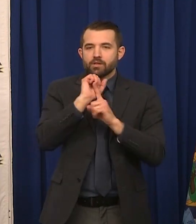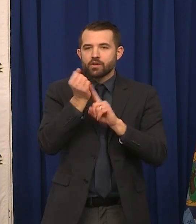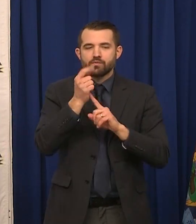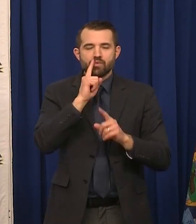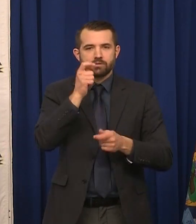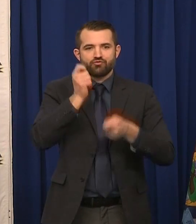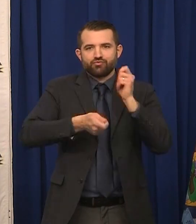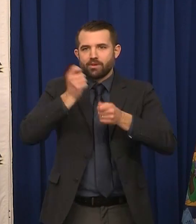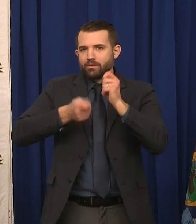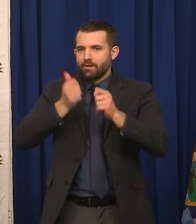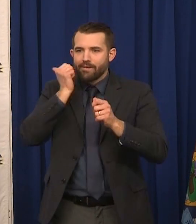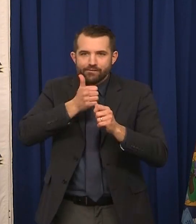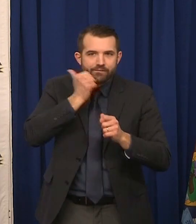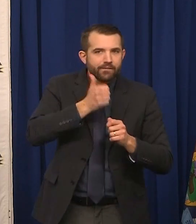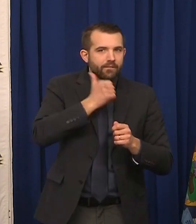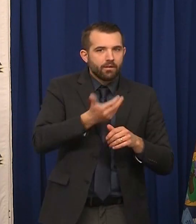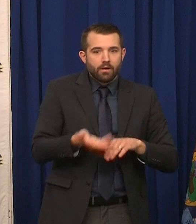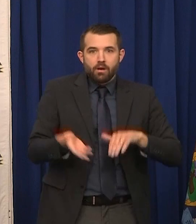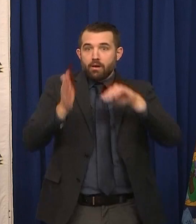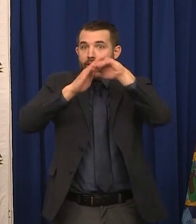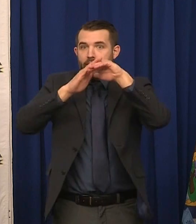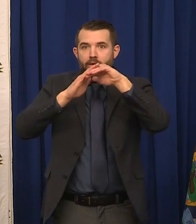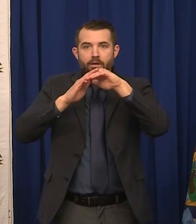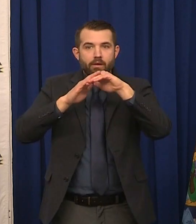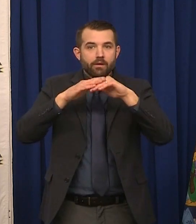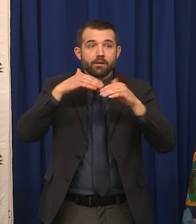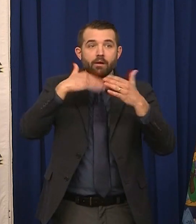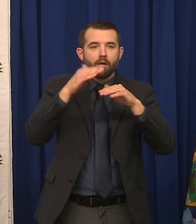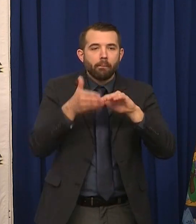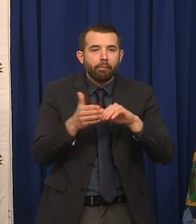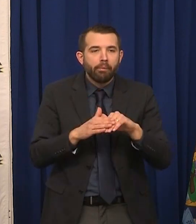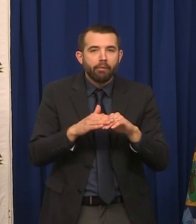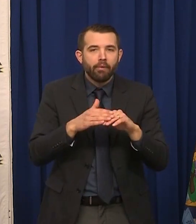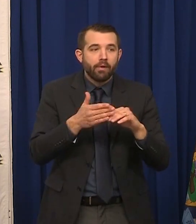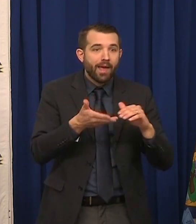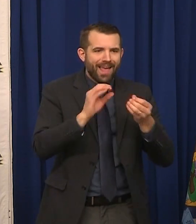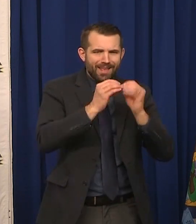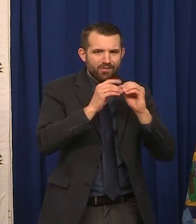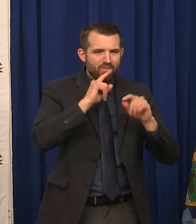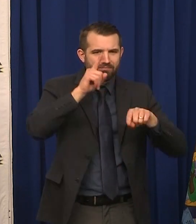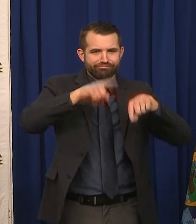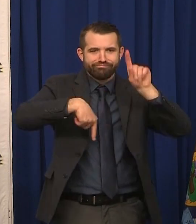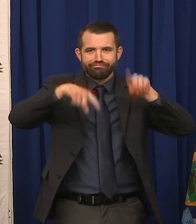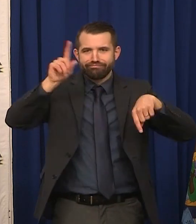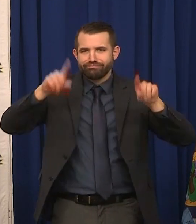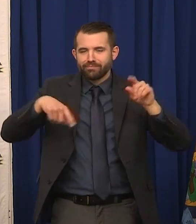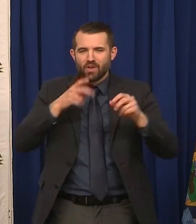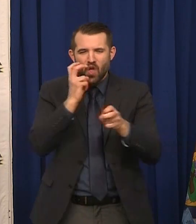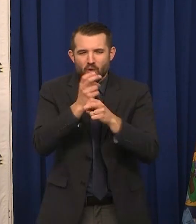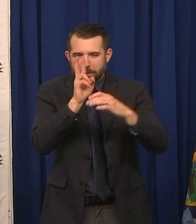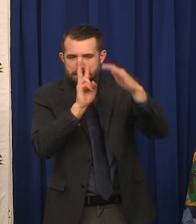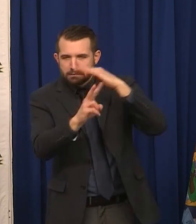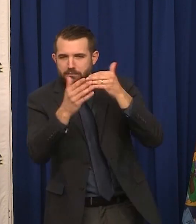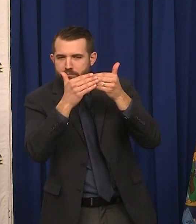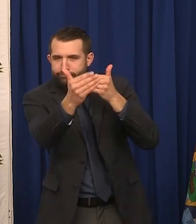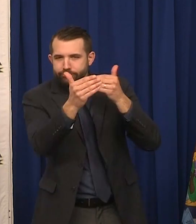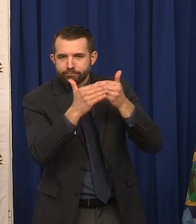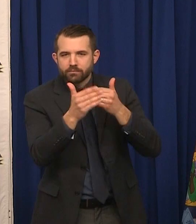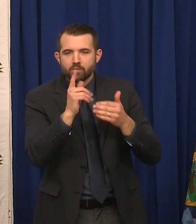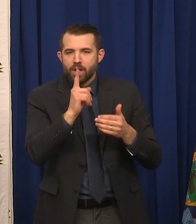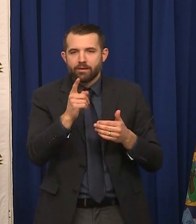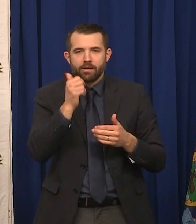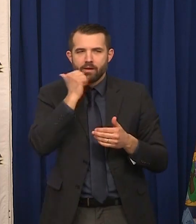day. So we can't predict what the world may look like at that time, but we are in very, very close contact with the governor's office,